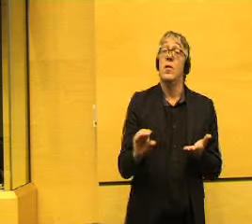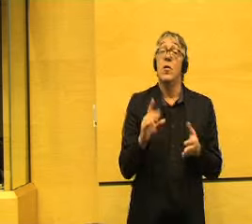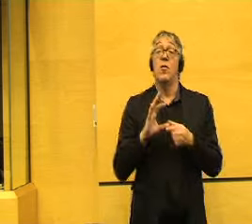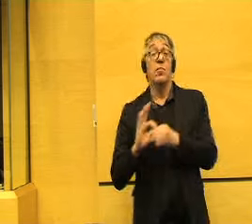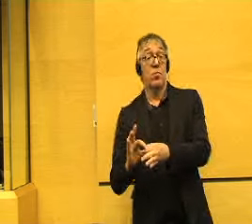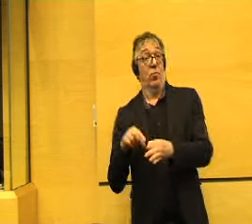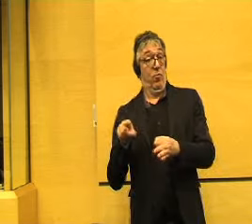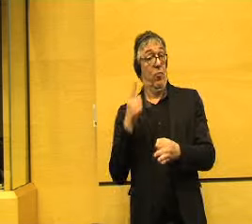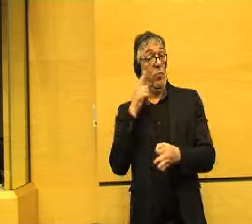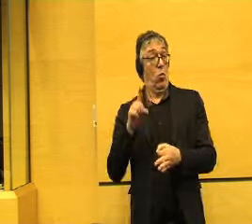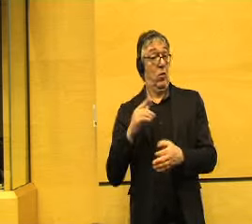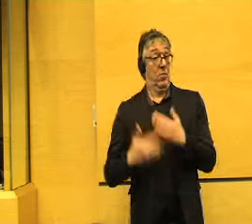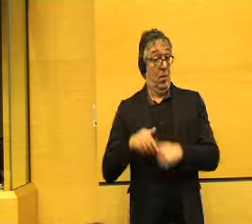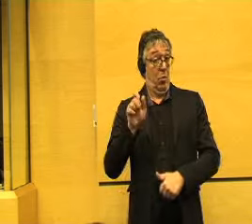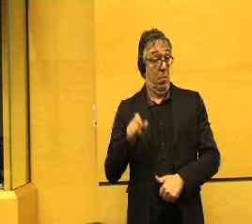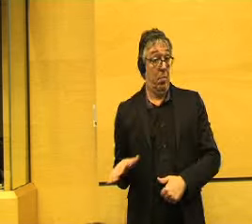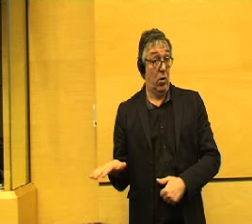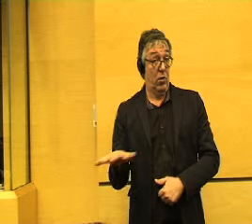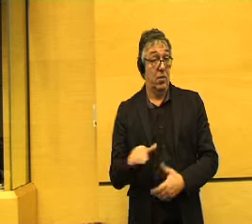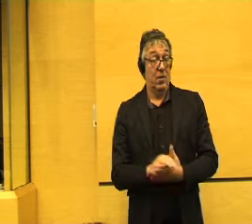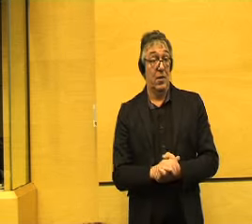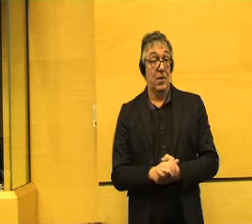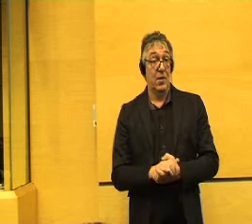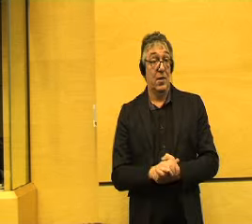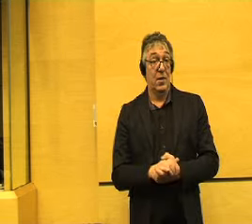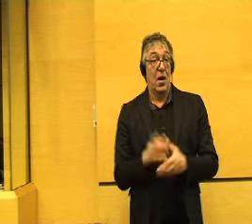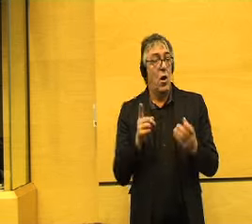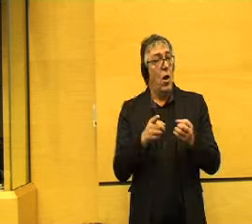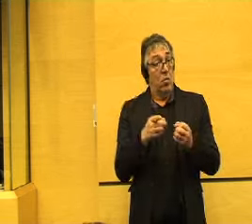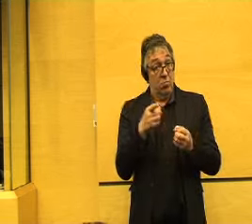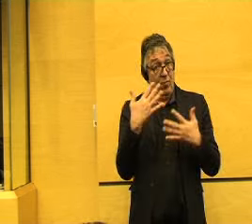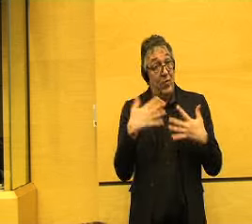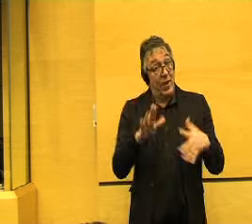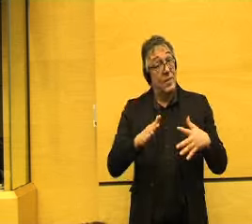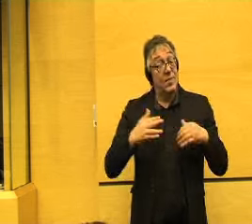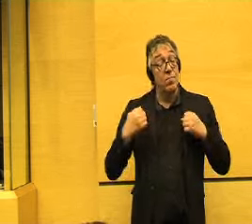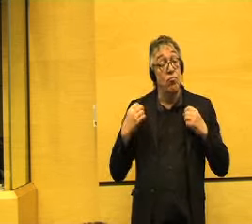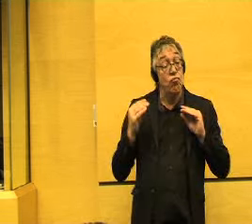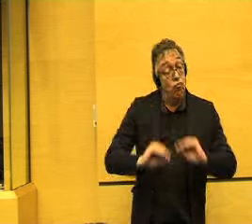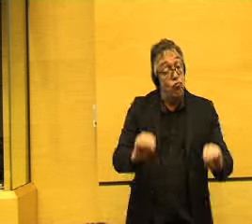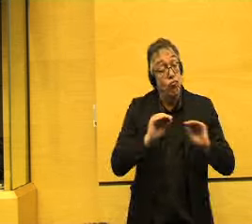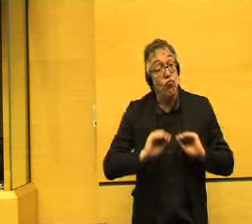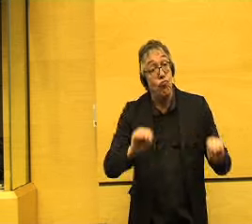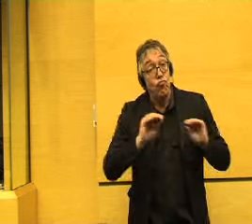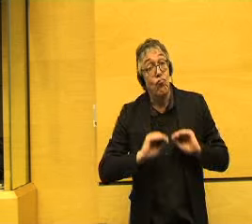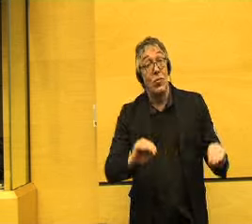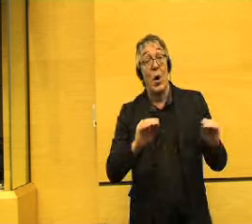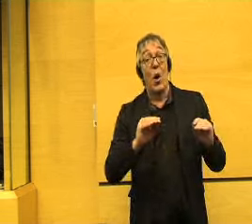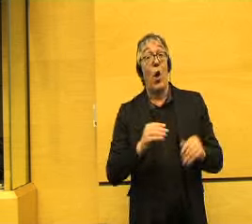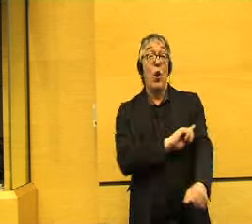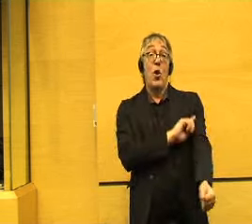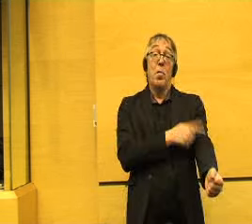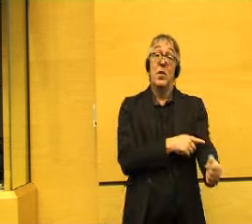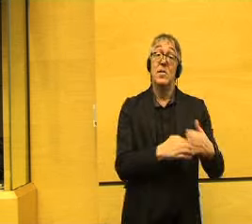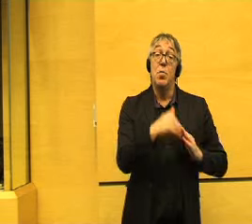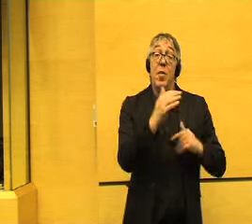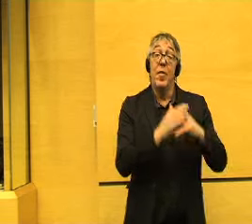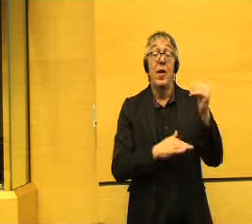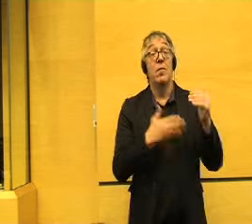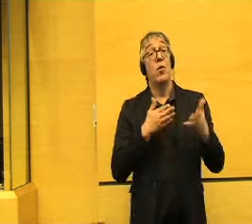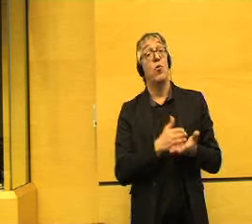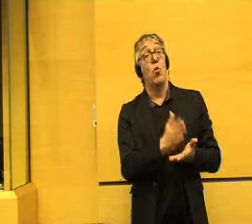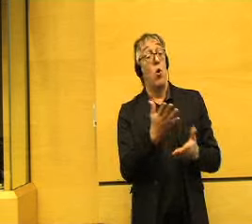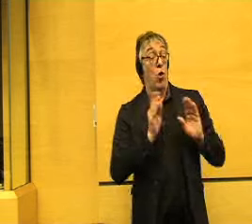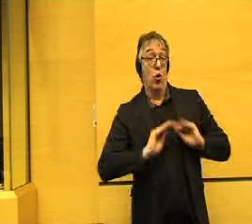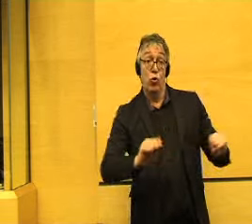been to facilitate and support capacity building, for example by exchanging and sharing information experiences,